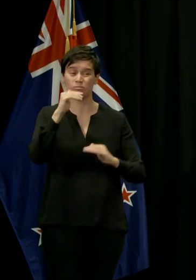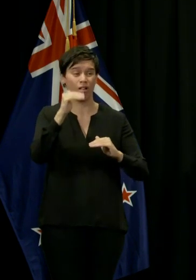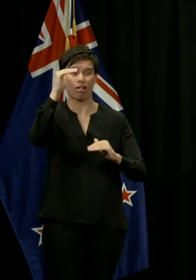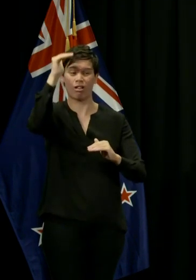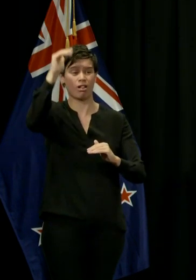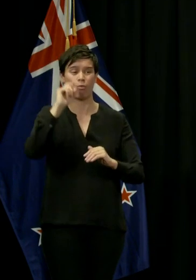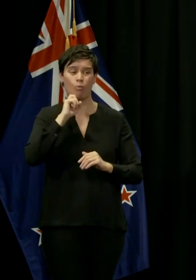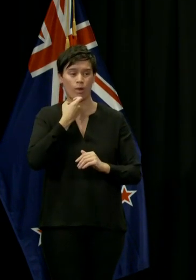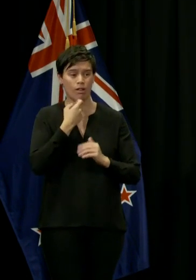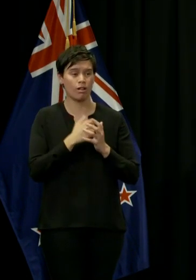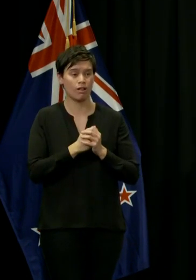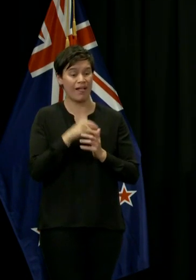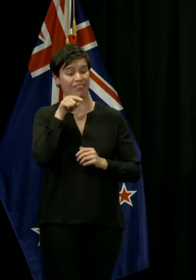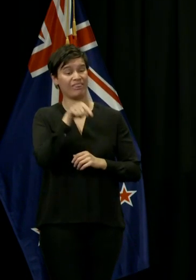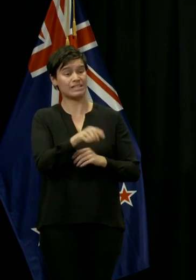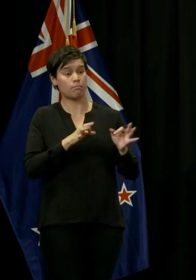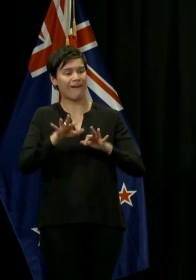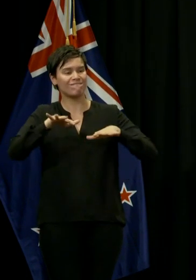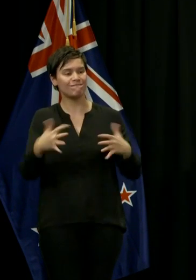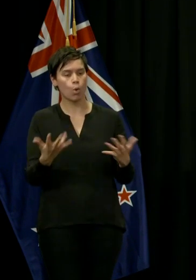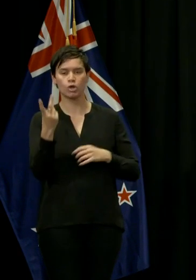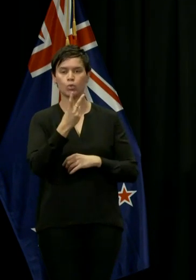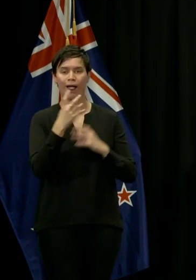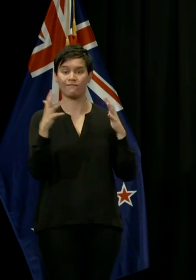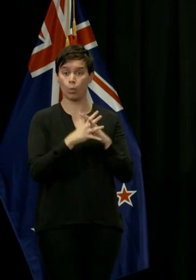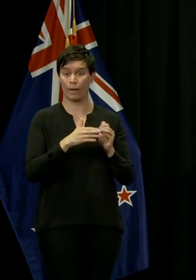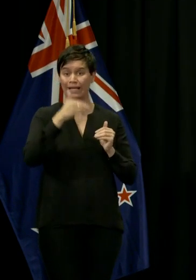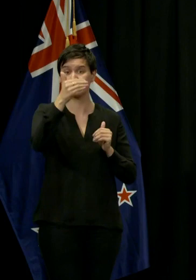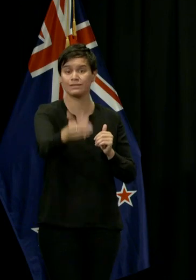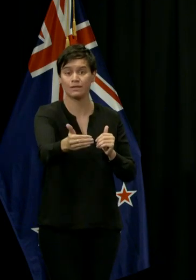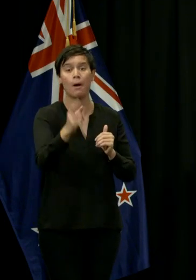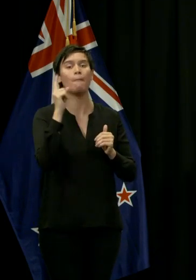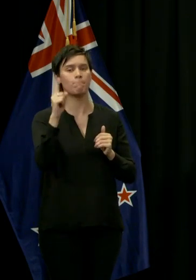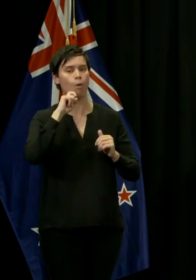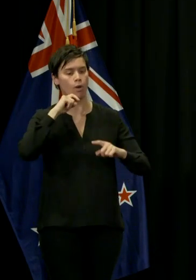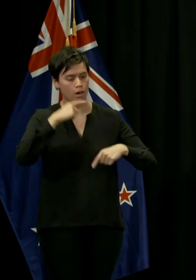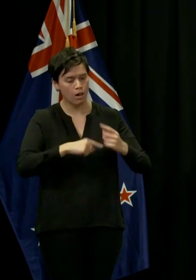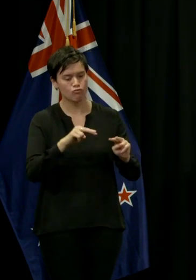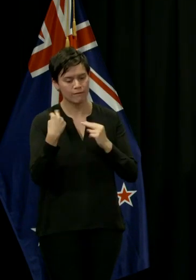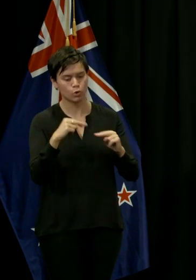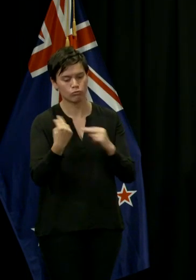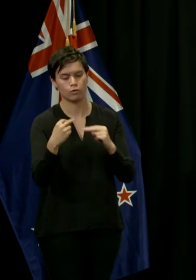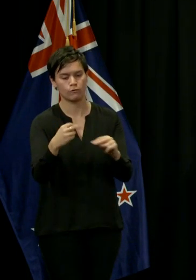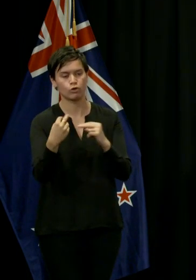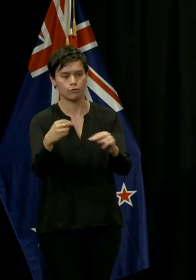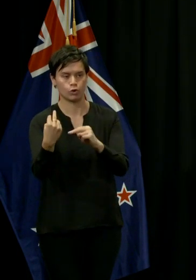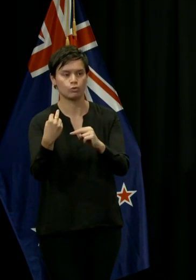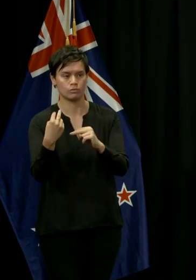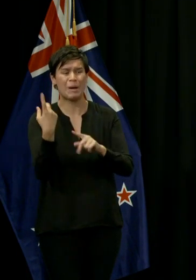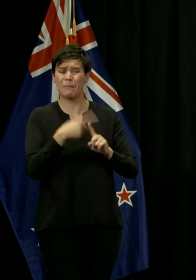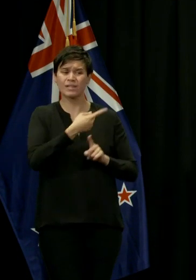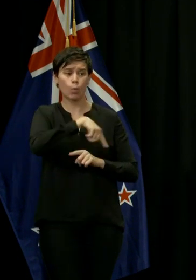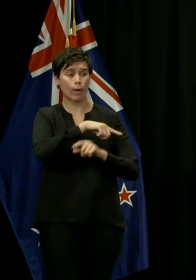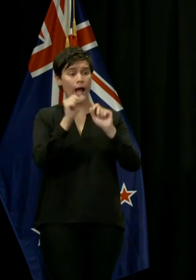Obviously, we will review that as we go. And as I said, we're very acutely aware of the fact that as we move into level 4,